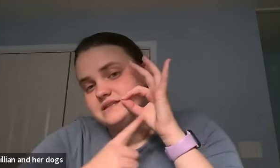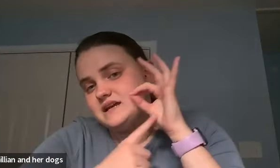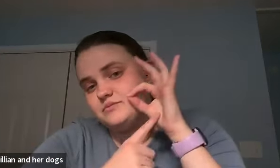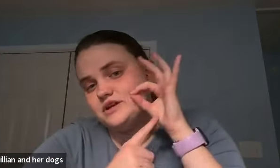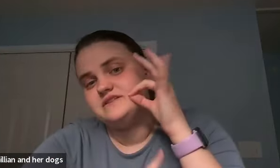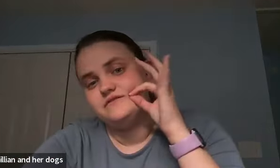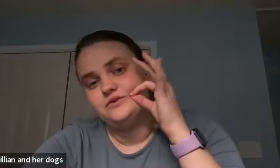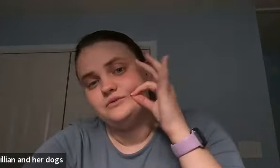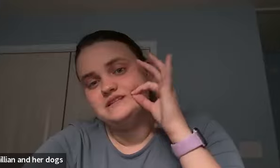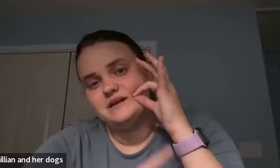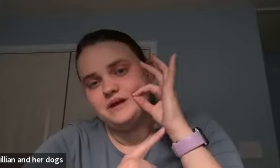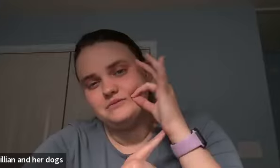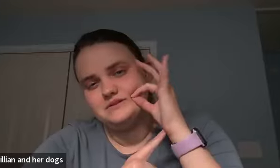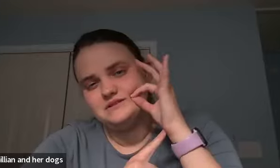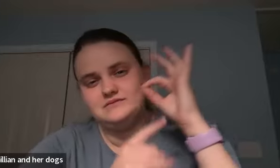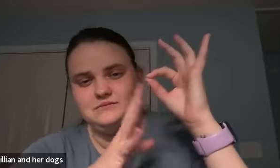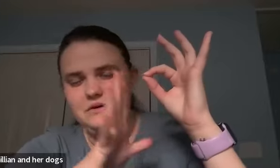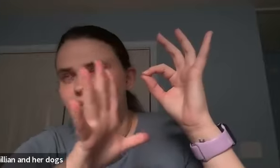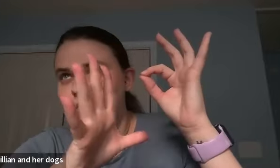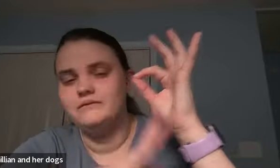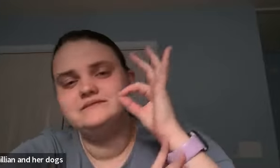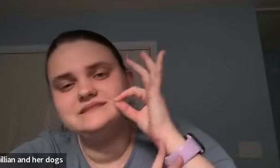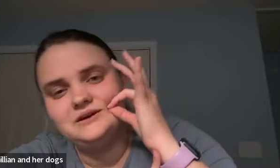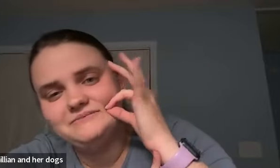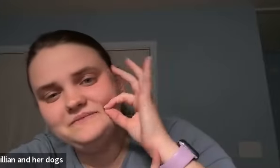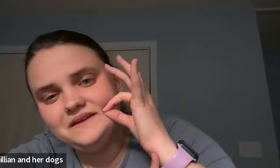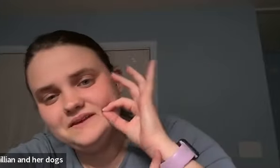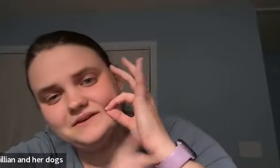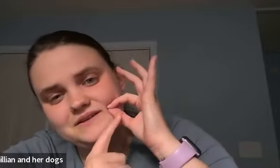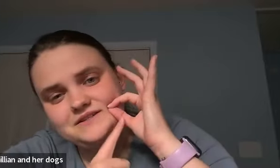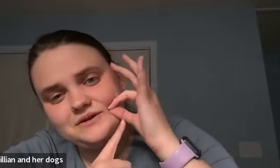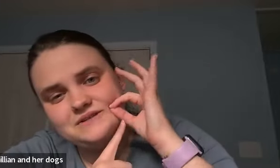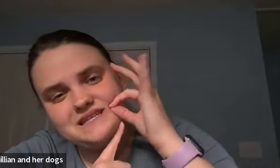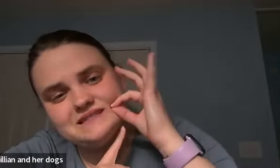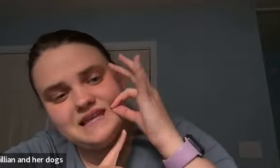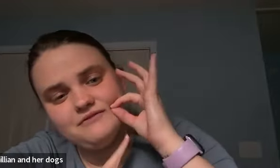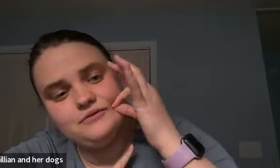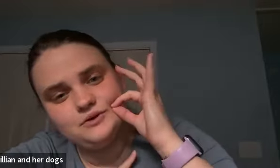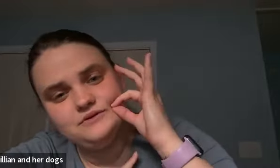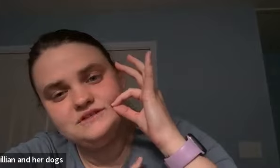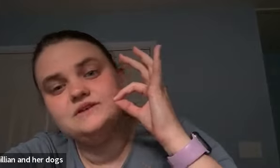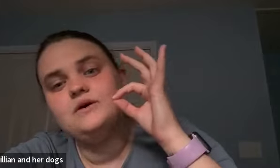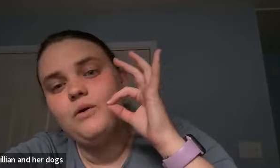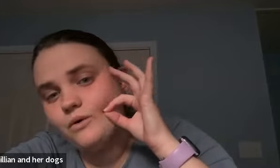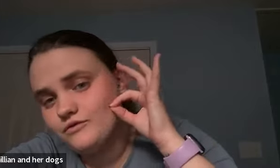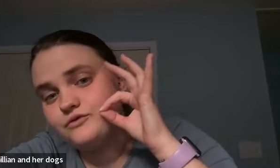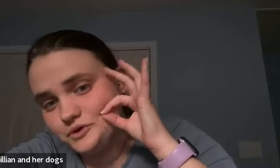kind of brush and like fruit is kind of bounce. Oh, sorry. So you see it's that fruit or